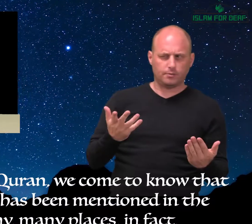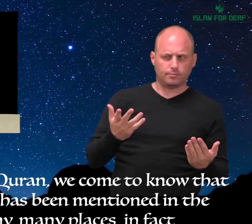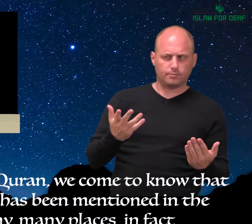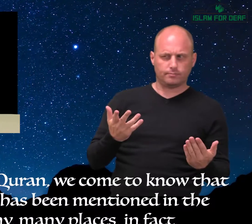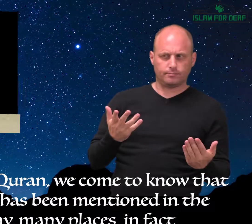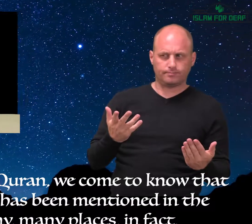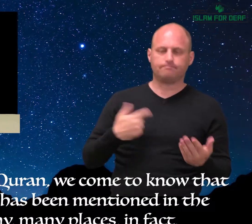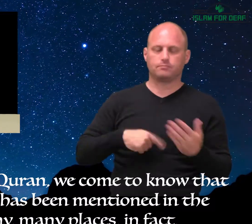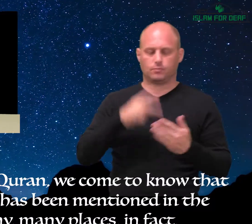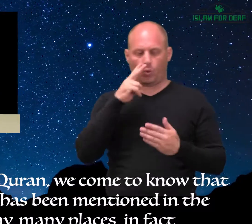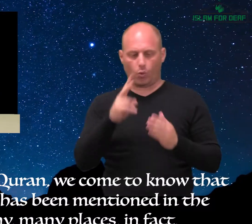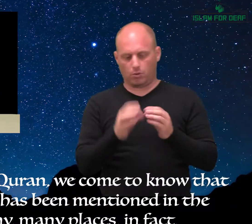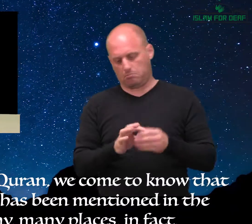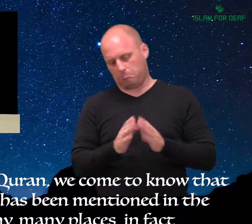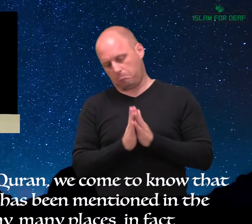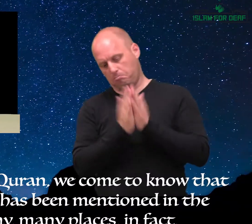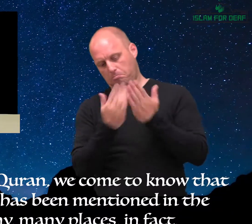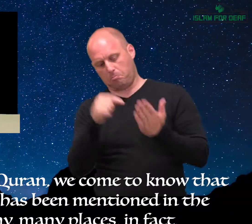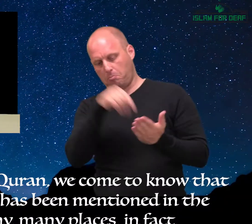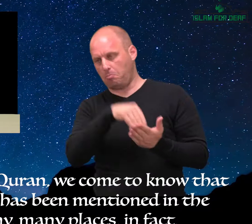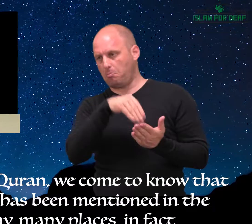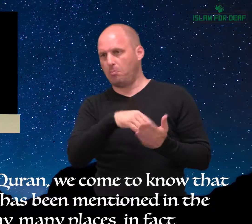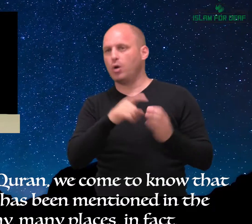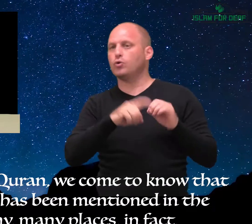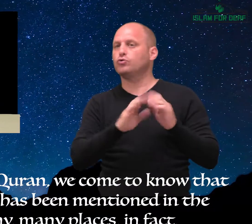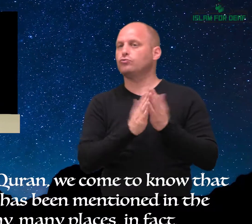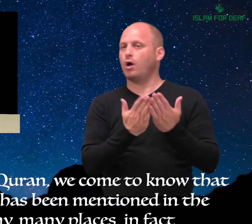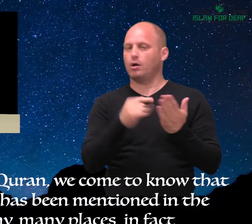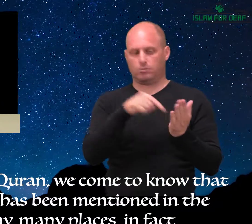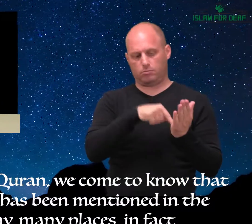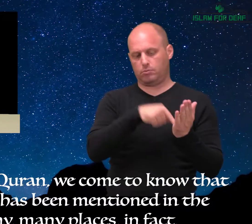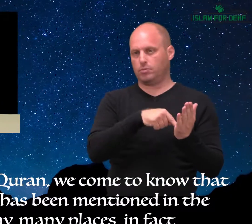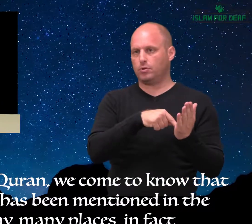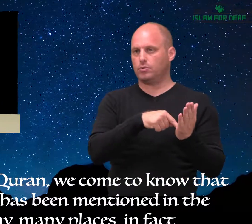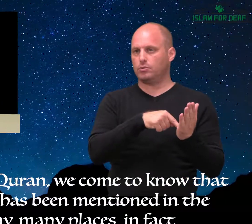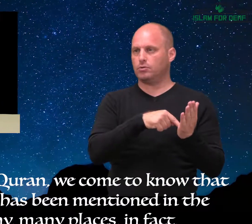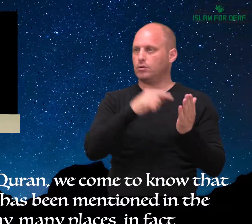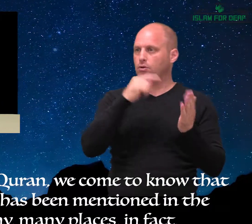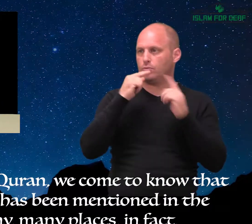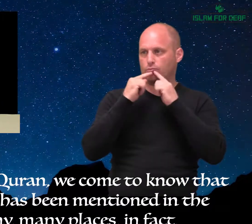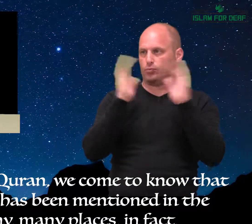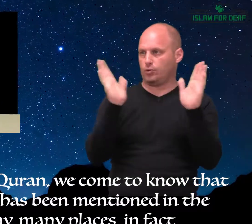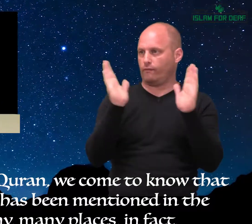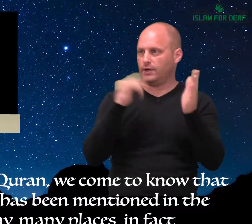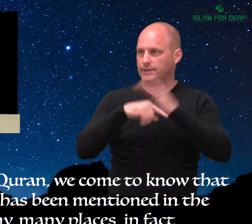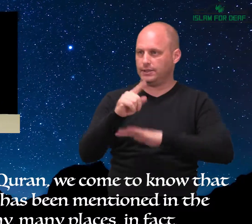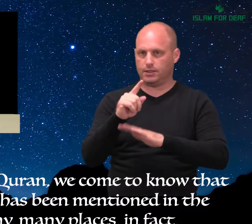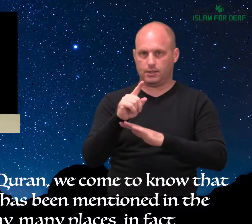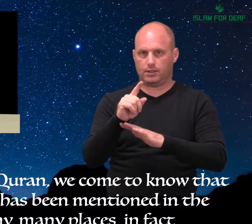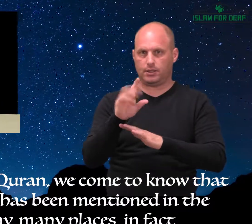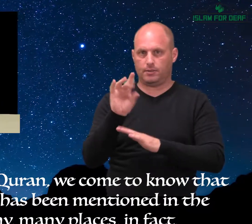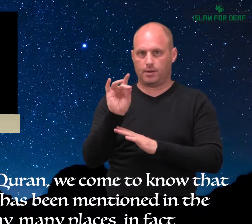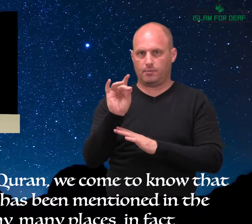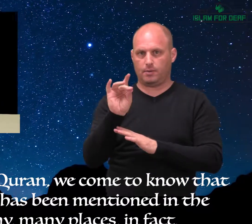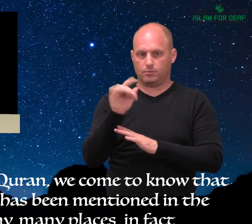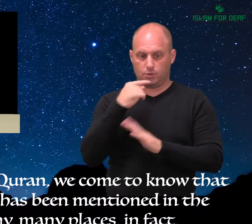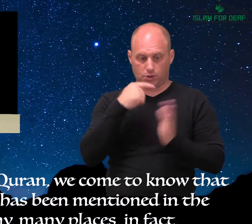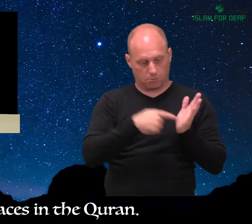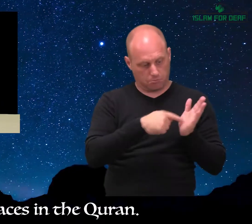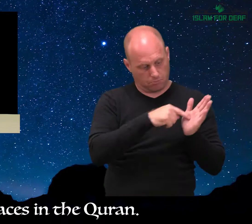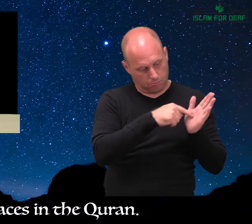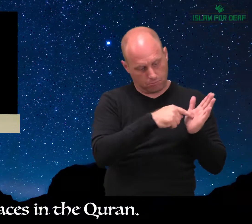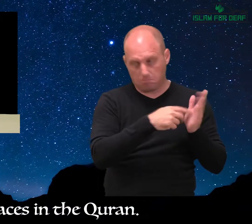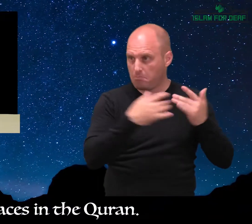the Quran, we come to know that Prophet Ibrahim has been mentioned in the Quran in many, many places. In fact,